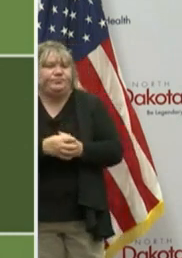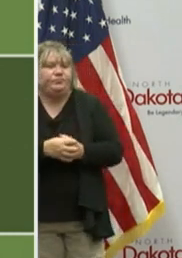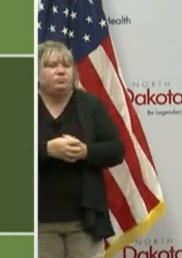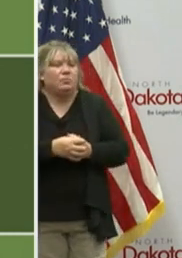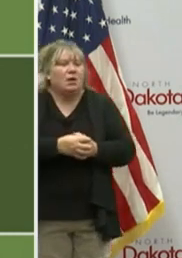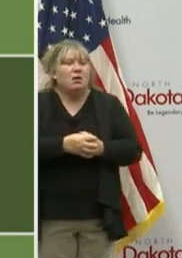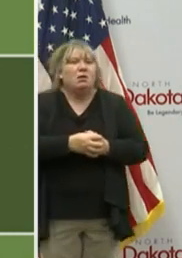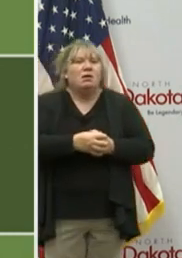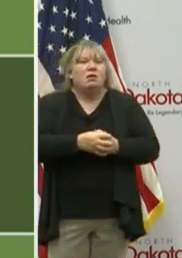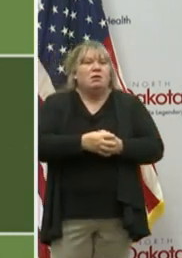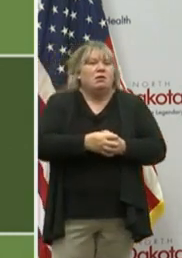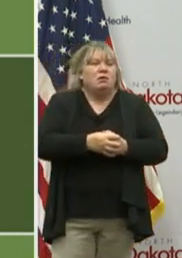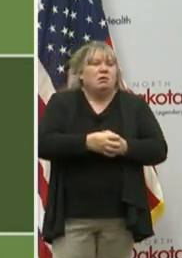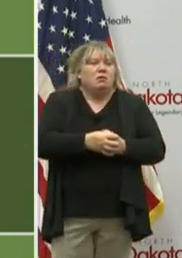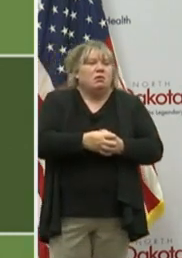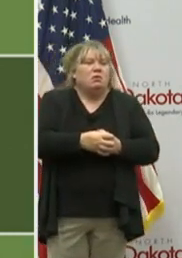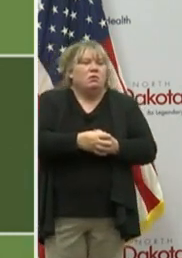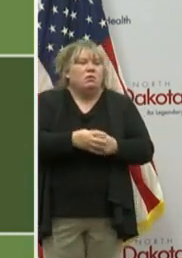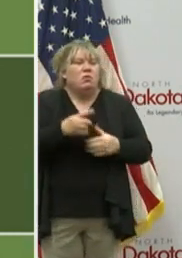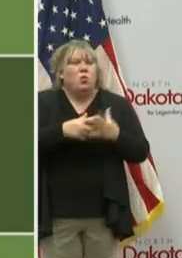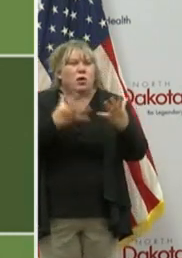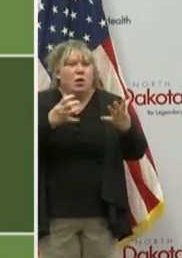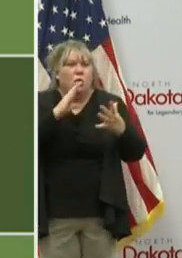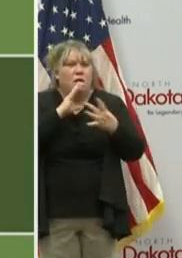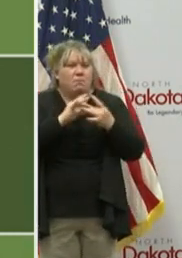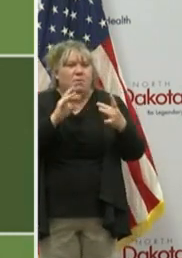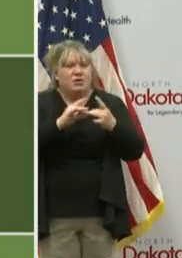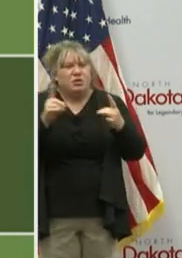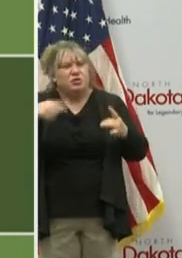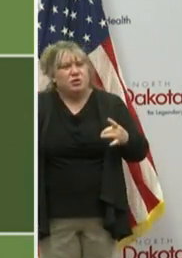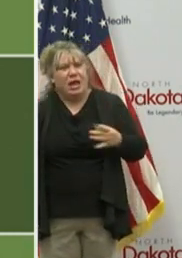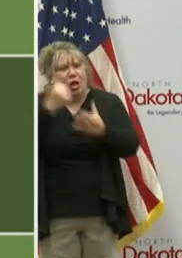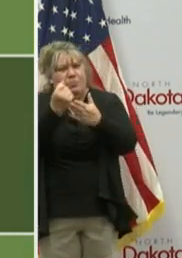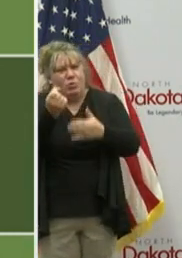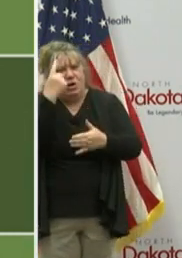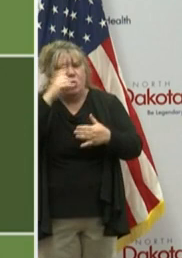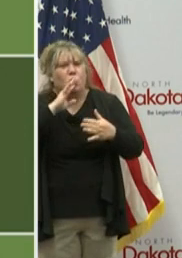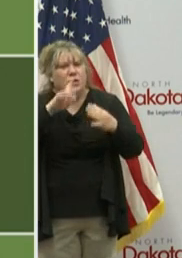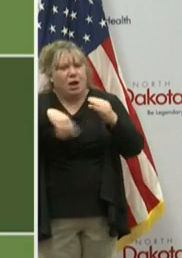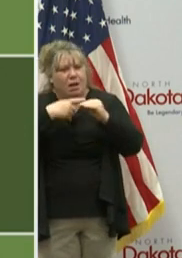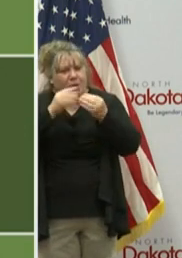What I want to bring up is just so you guys have some appreciation when you start talking about these numbers.